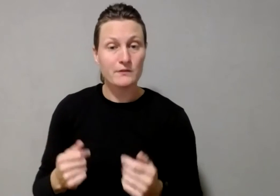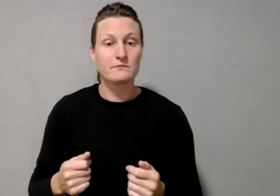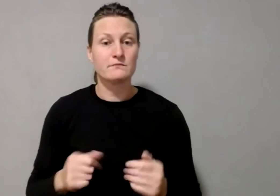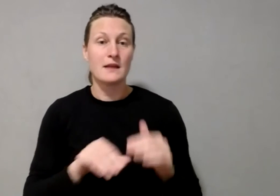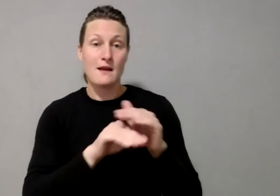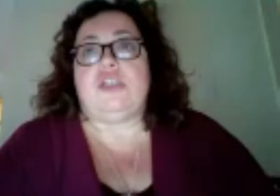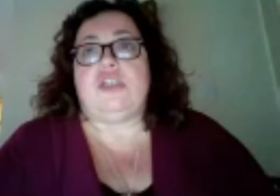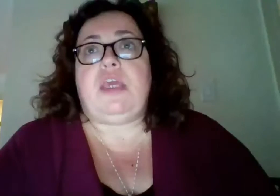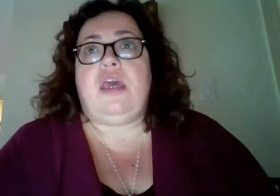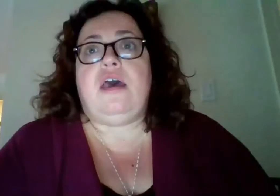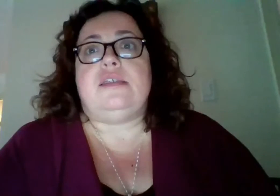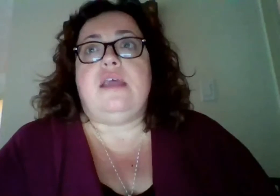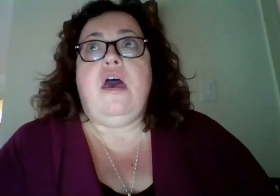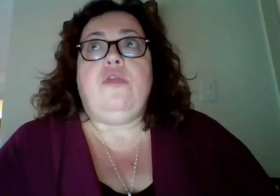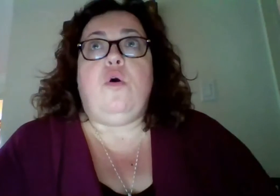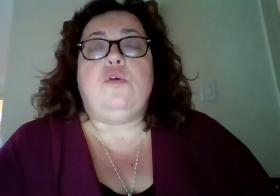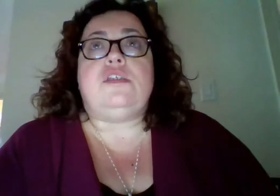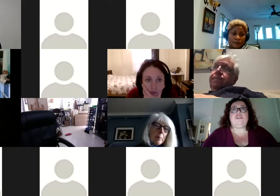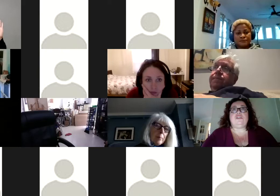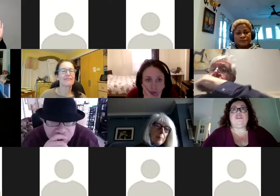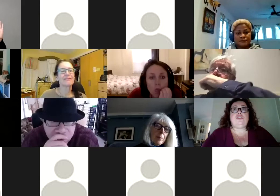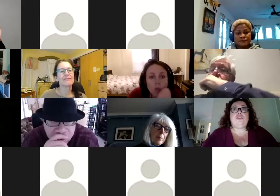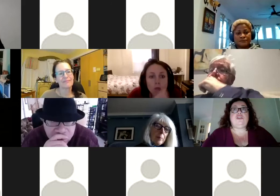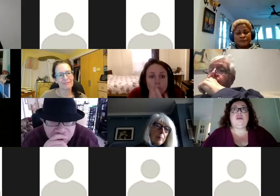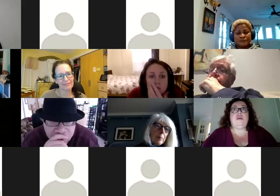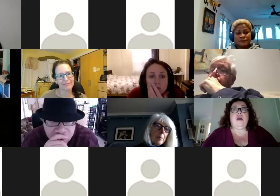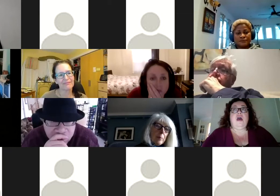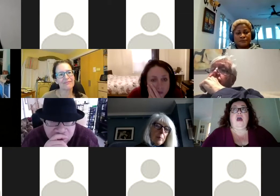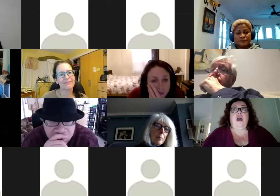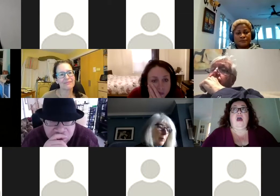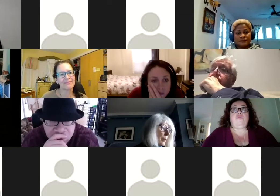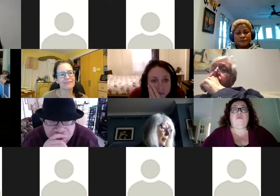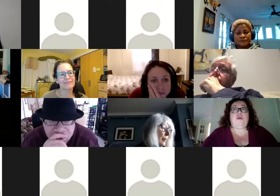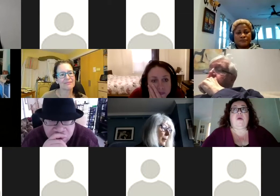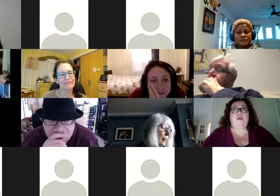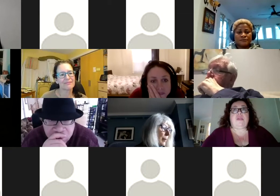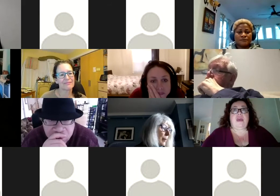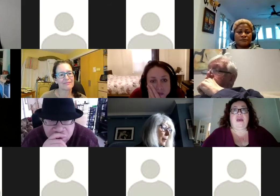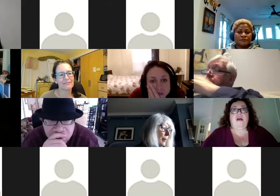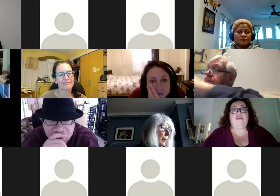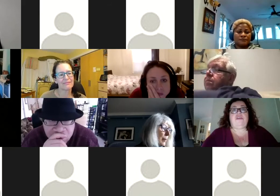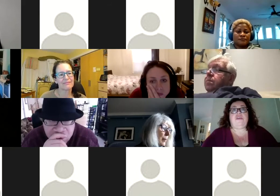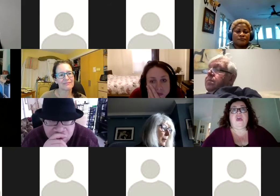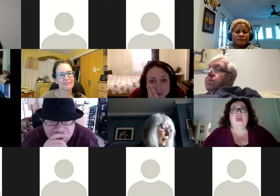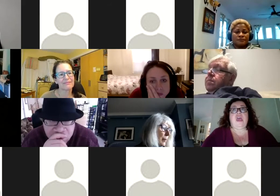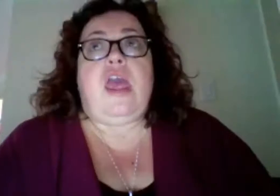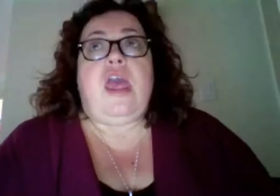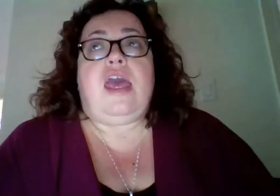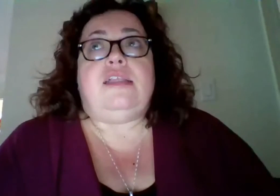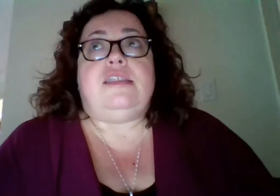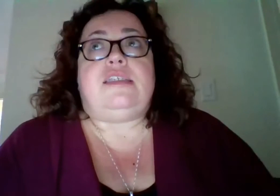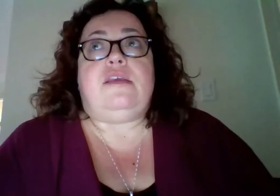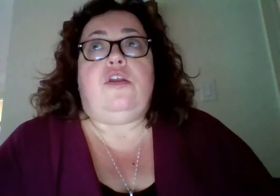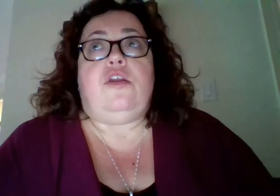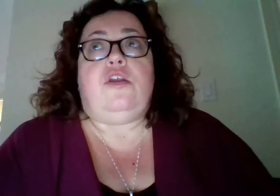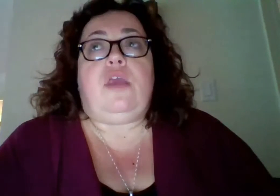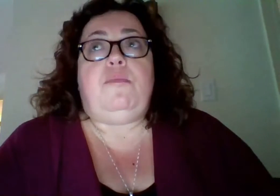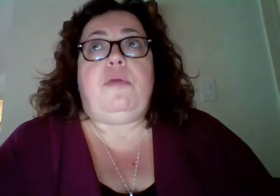resumed programming yet just because the whole situation with public health